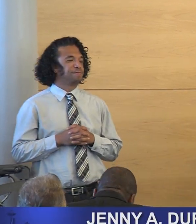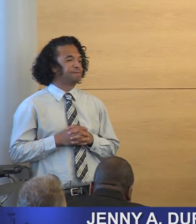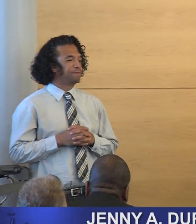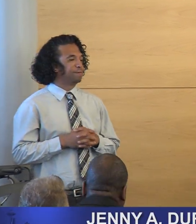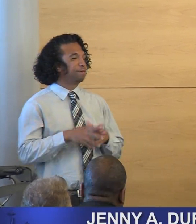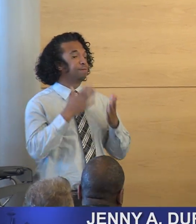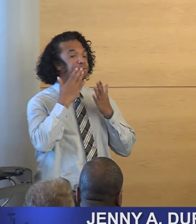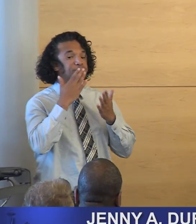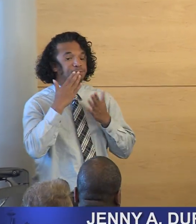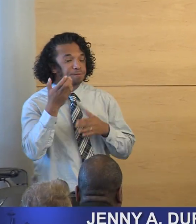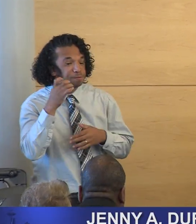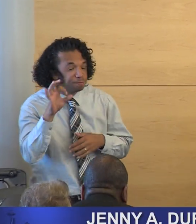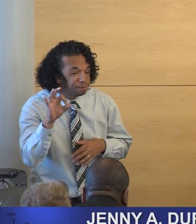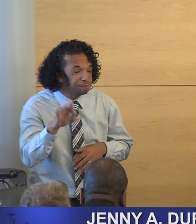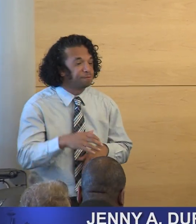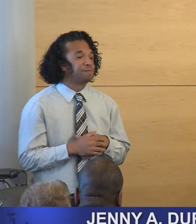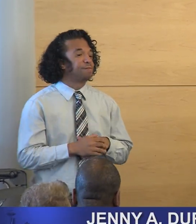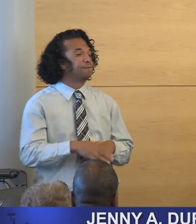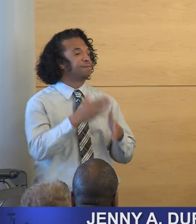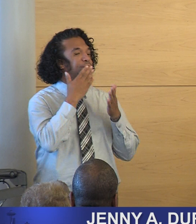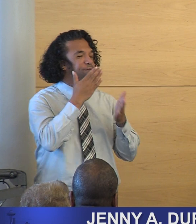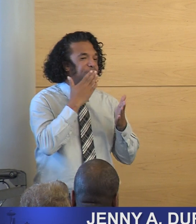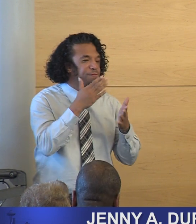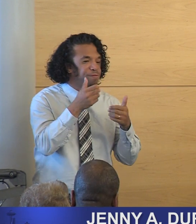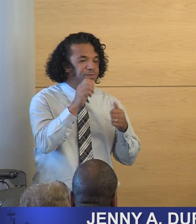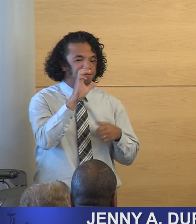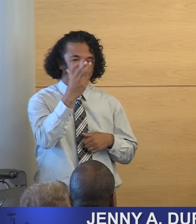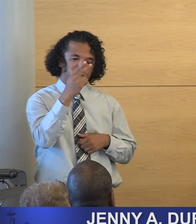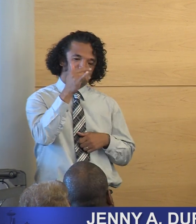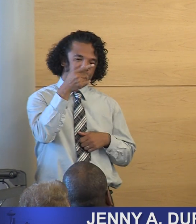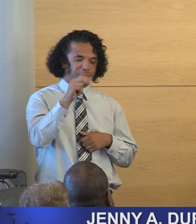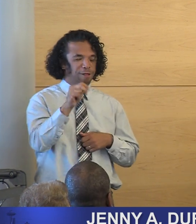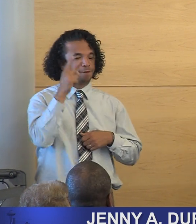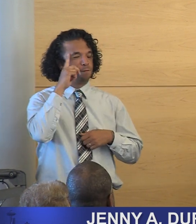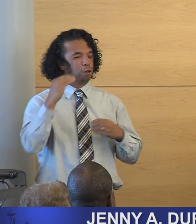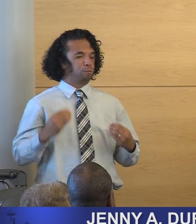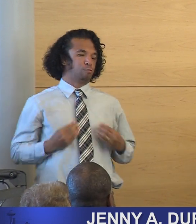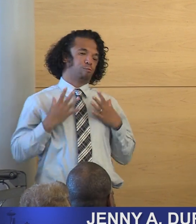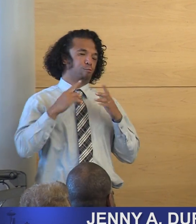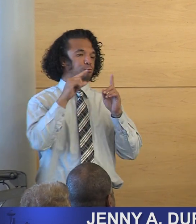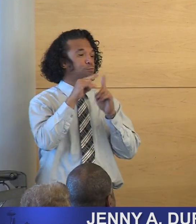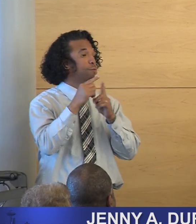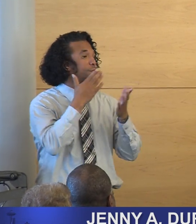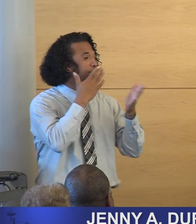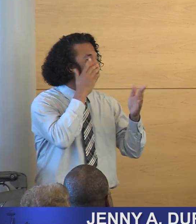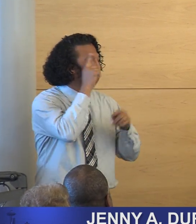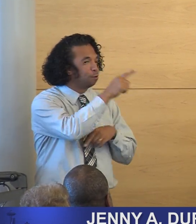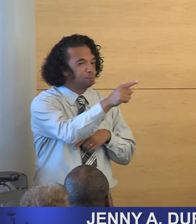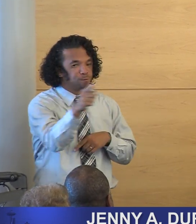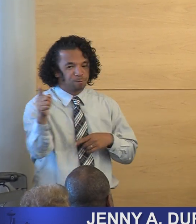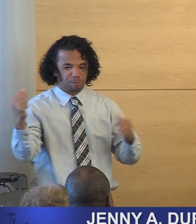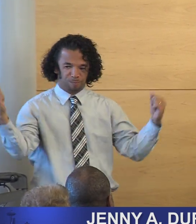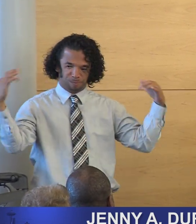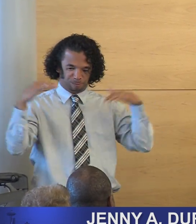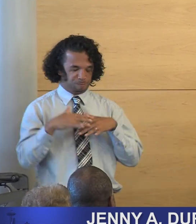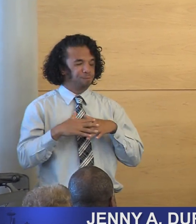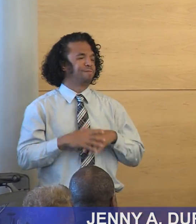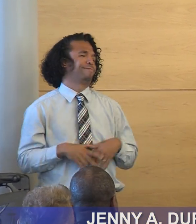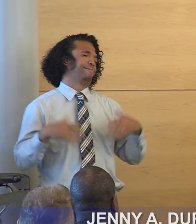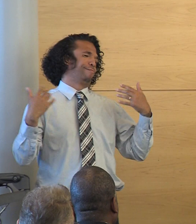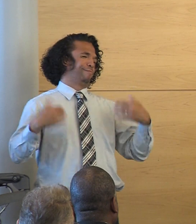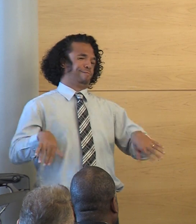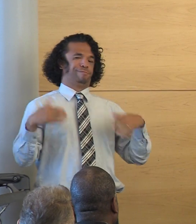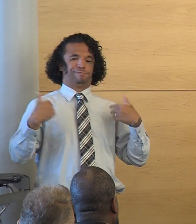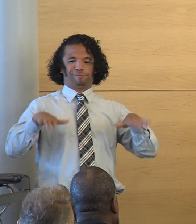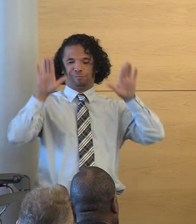Thank you, Chief, and thank you, Chaplain, for those inspirational words. Thank you, everyone, for coming. What a